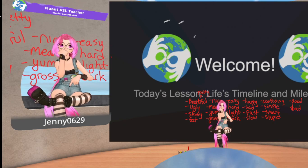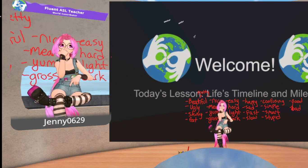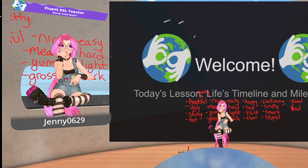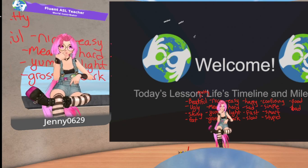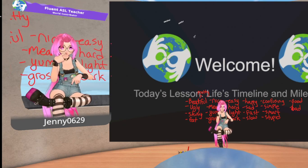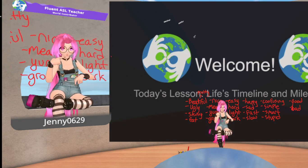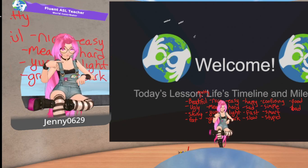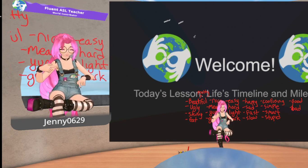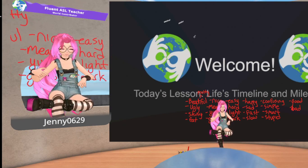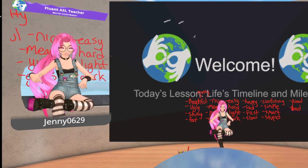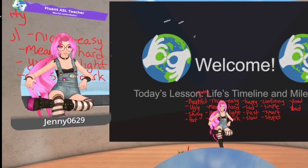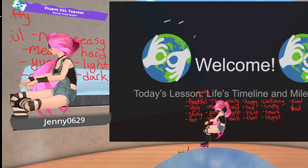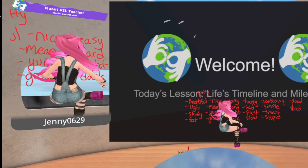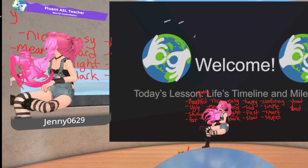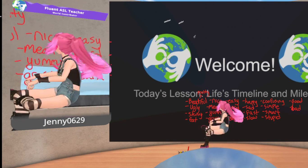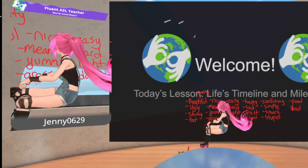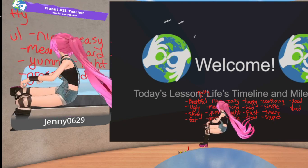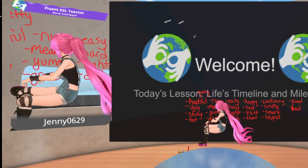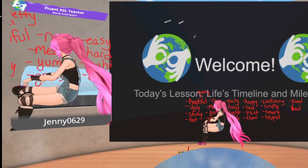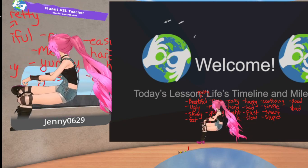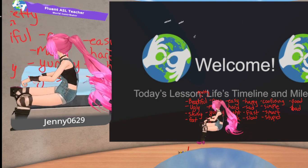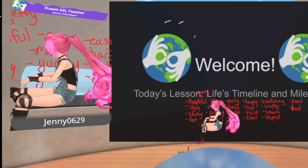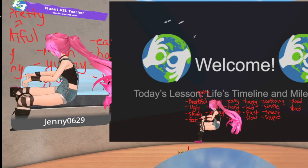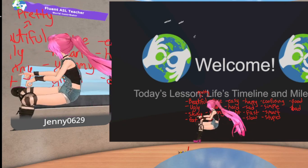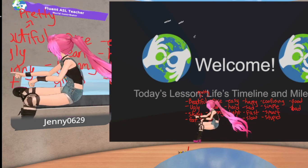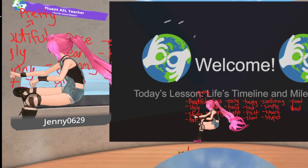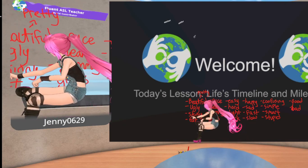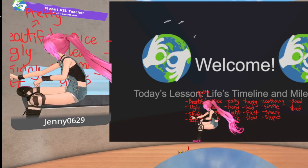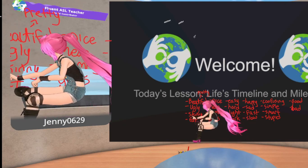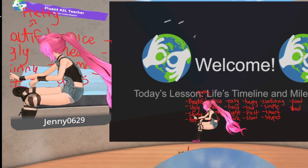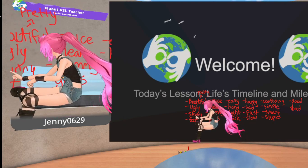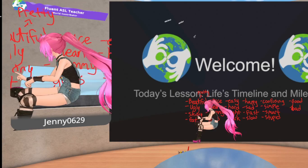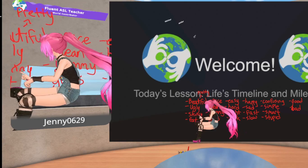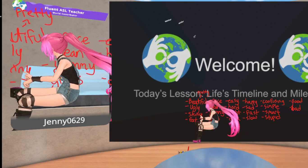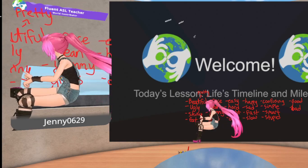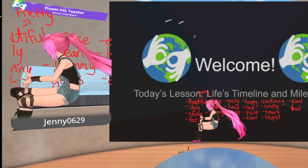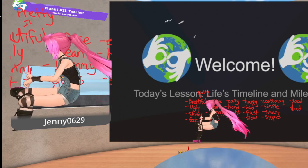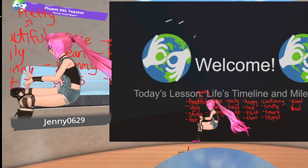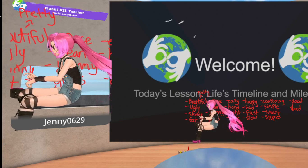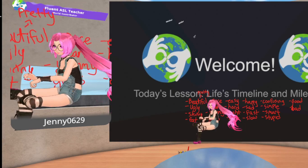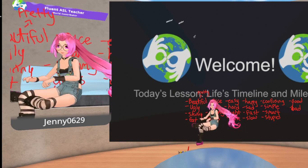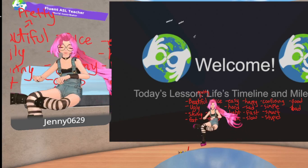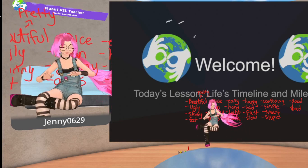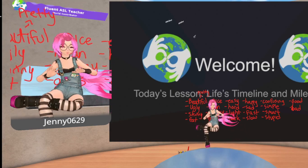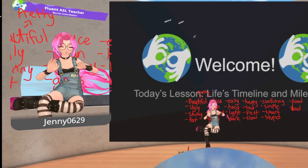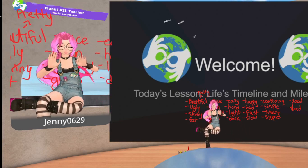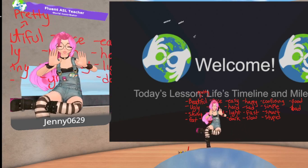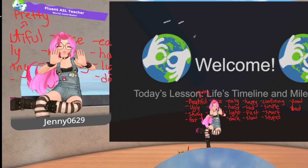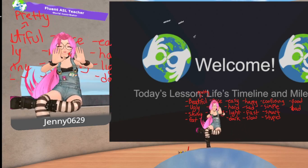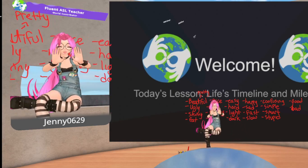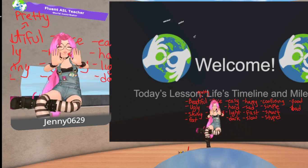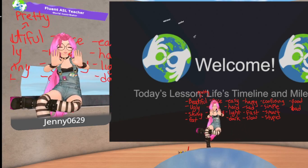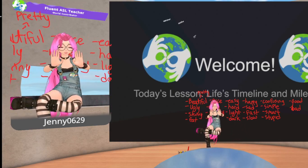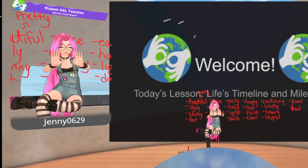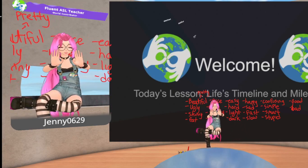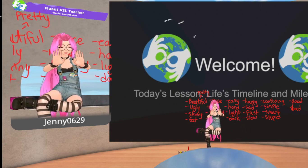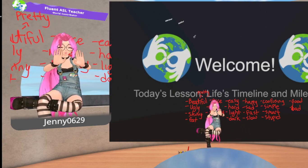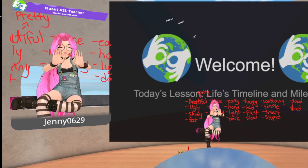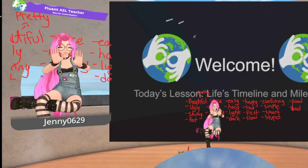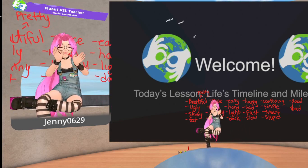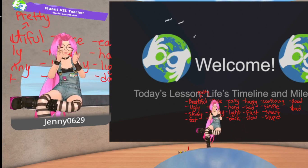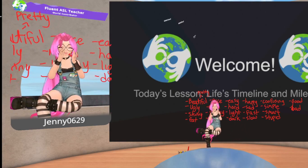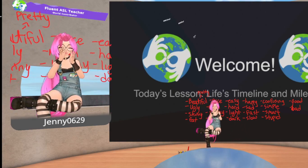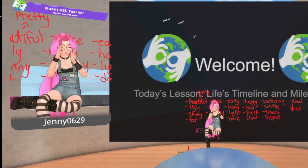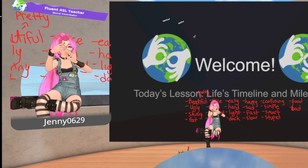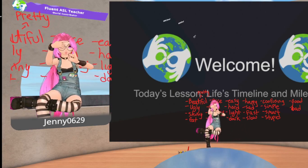real life. And then skinny. If you look at all your fingers in front of you,